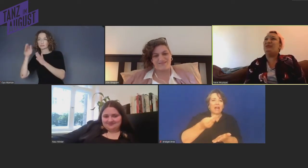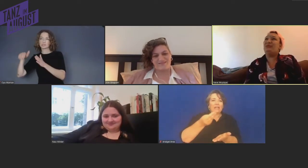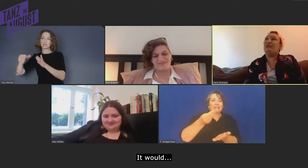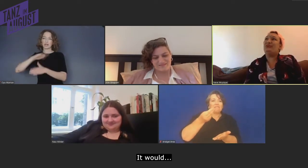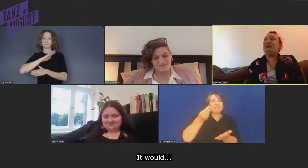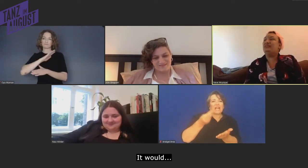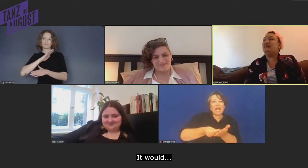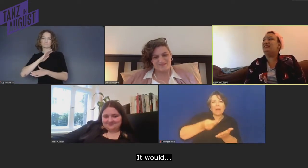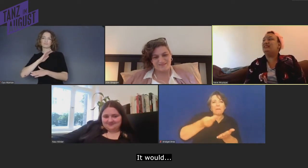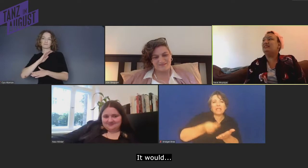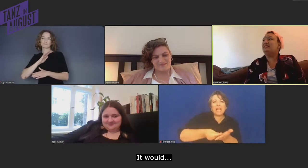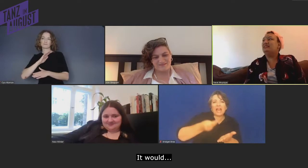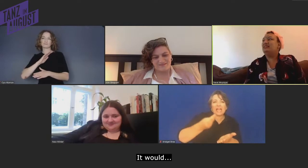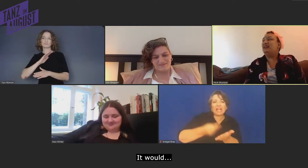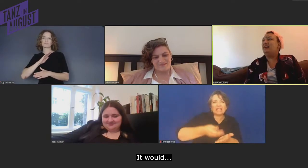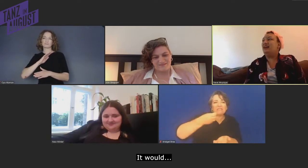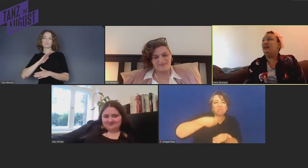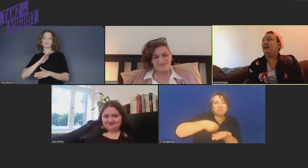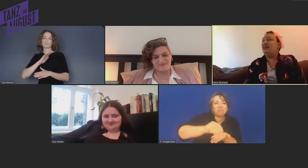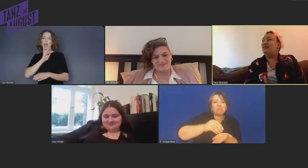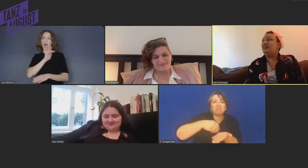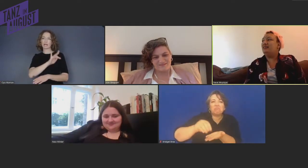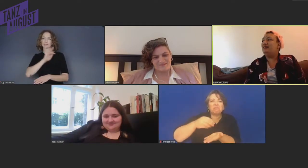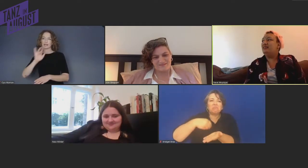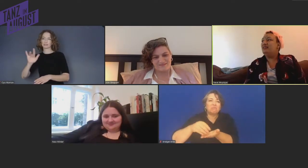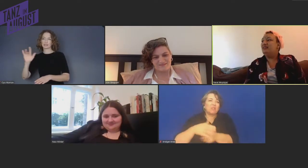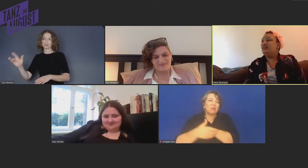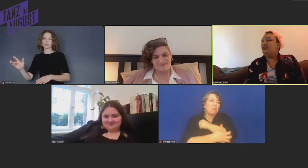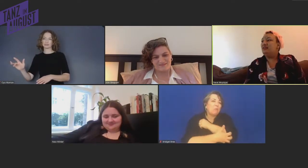It would,